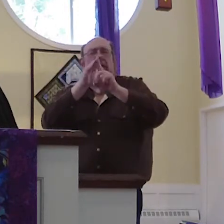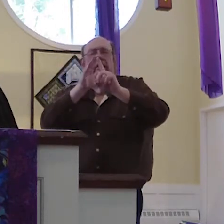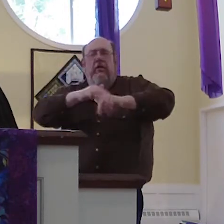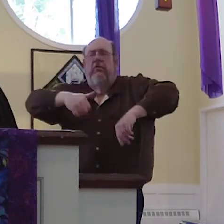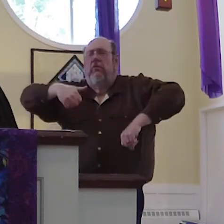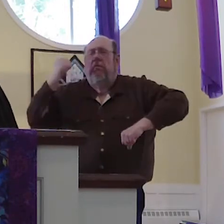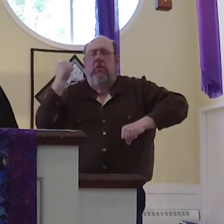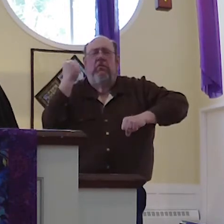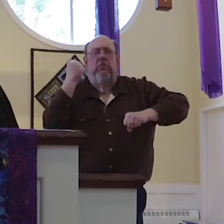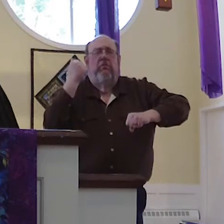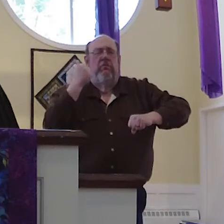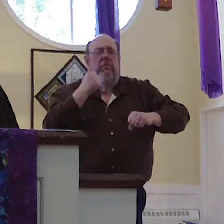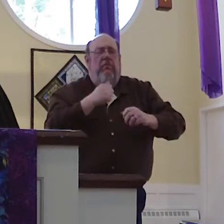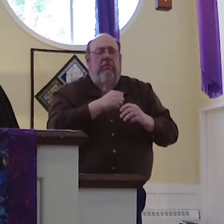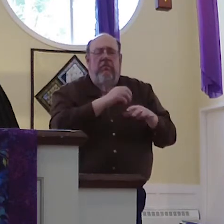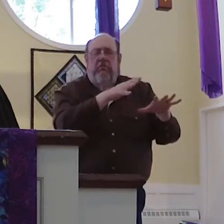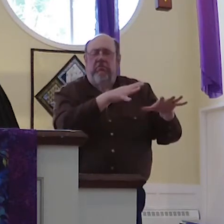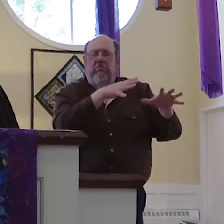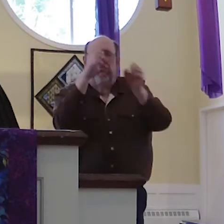removed.